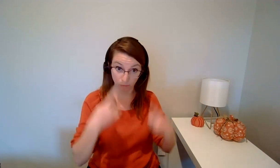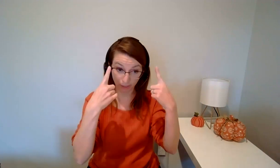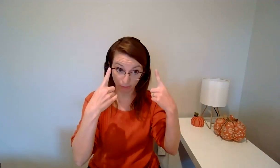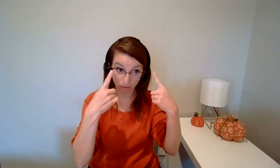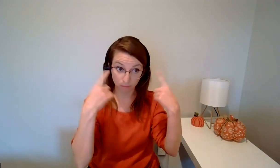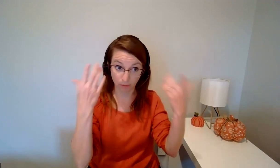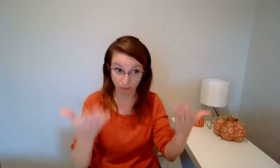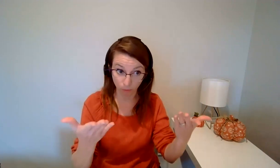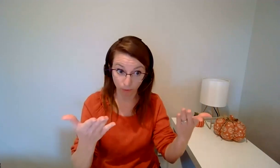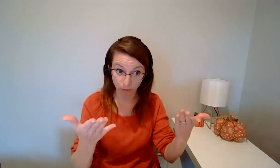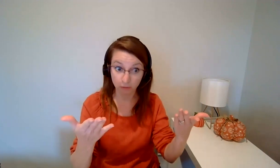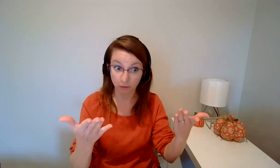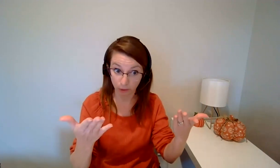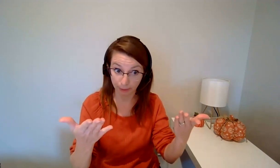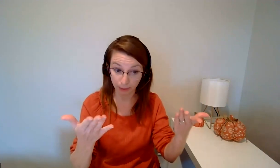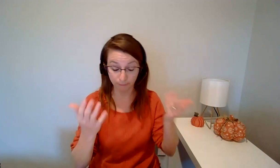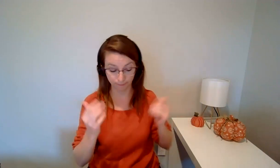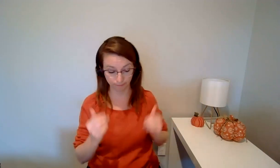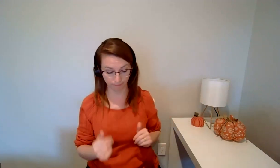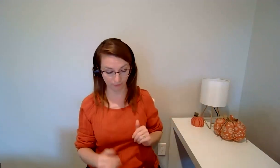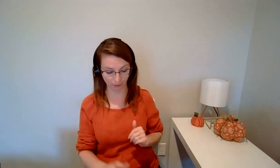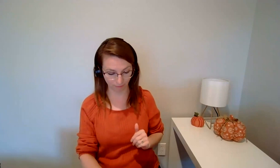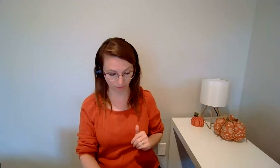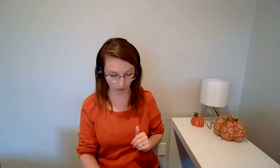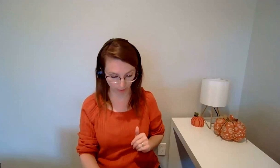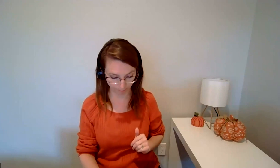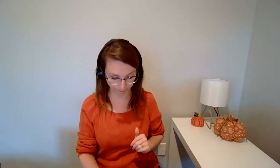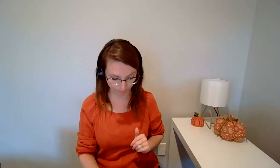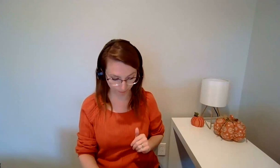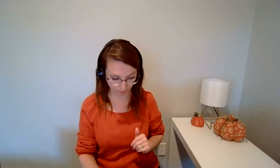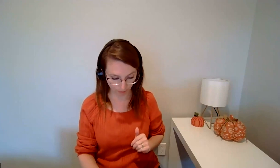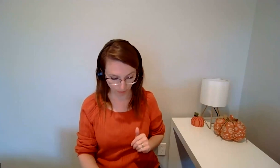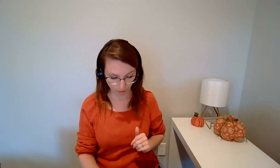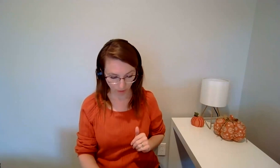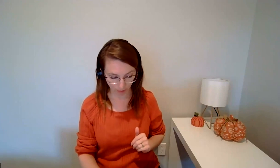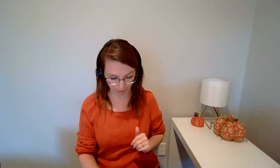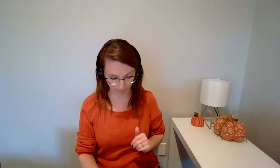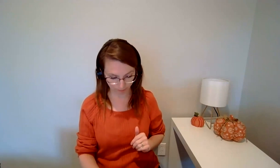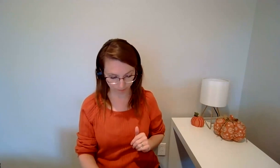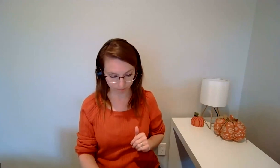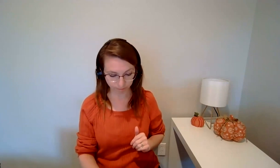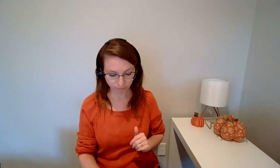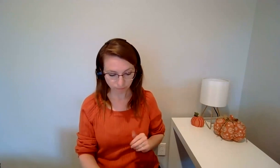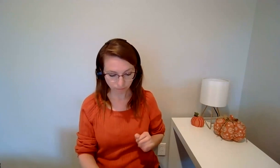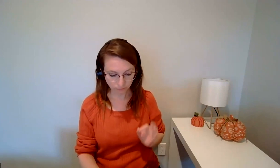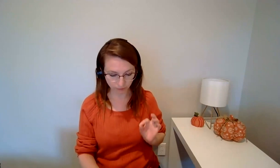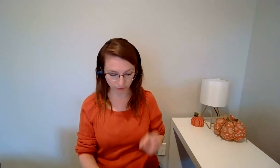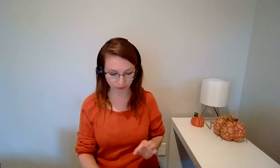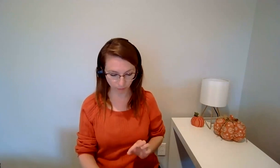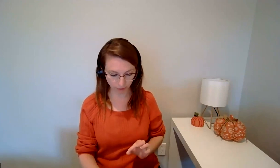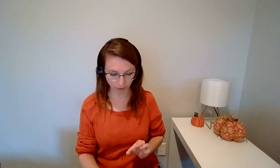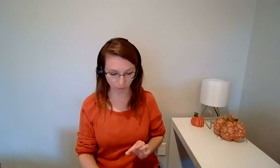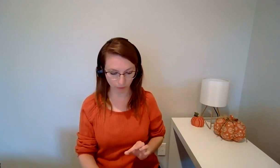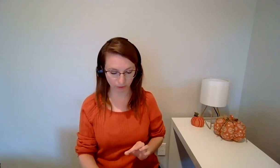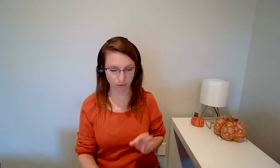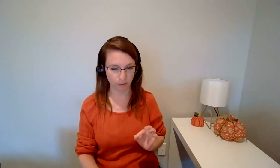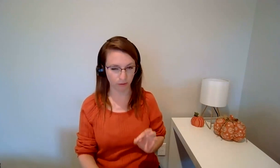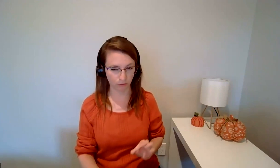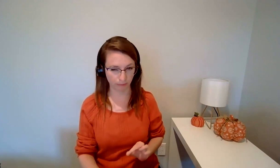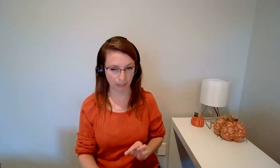I'm raising my eyebrows, leaning forward. Is she pregnant? Okay, very good. All right. For this one, I'm going to